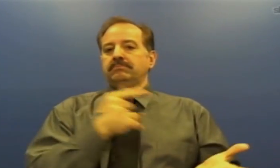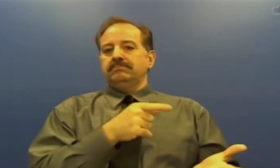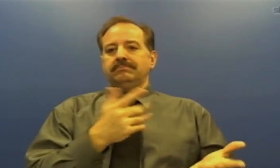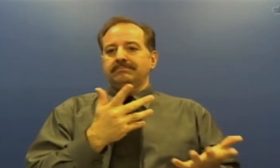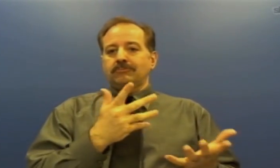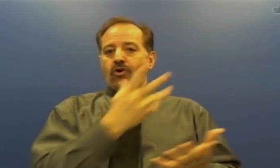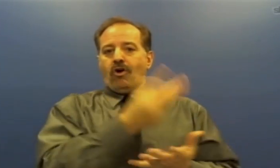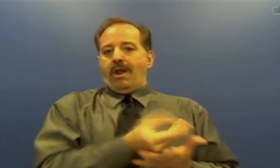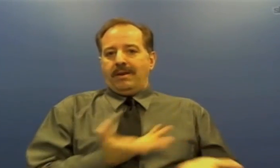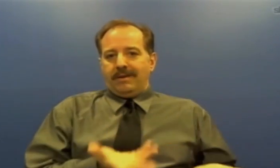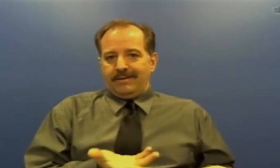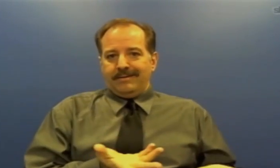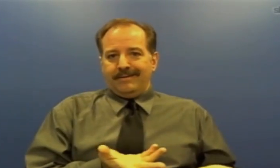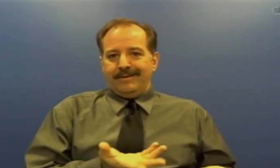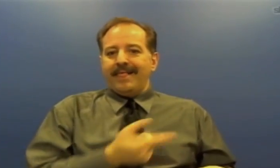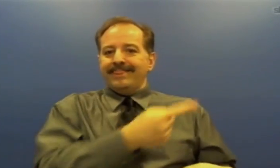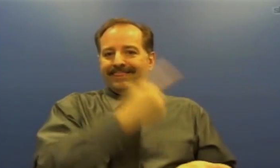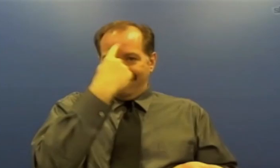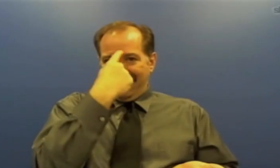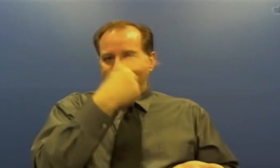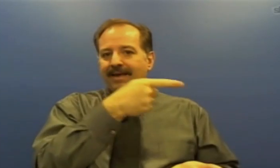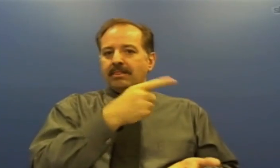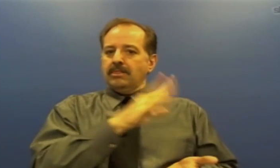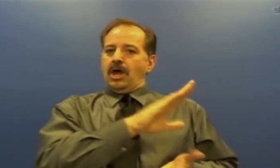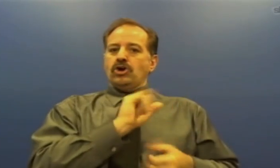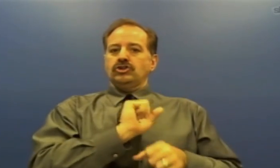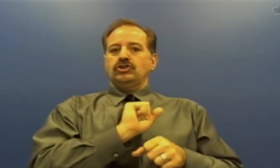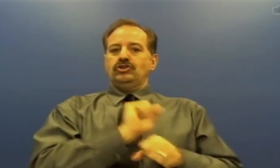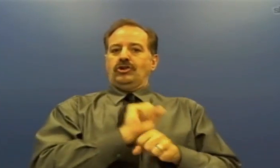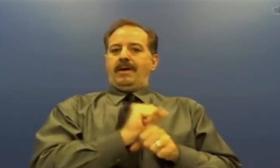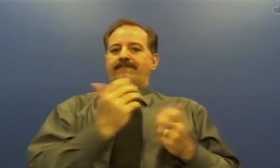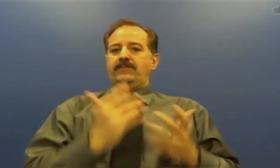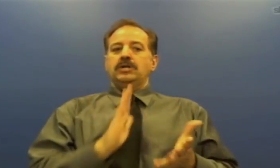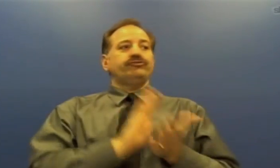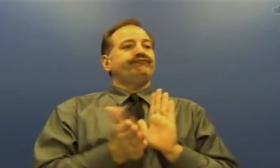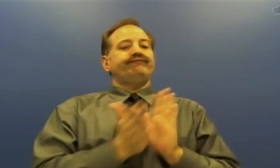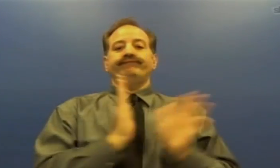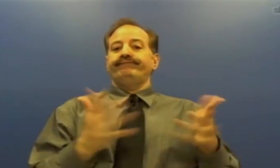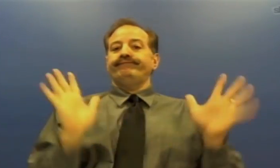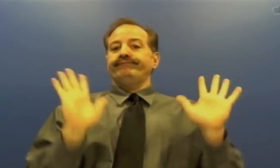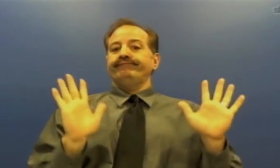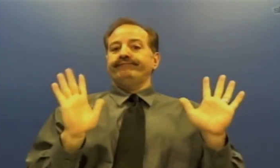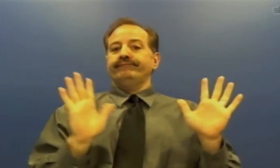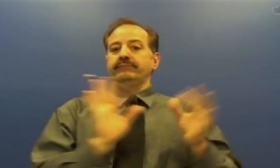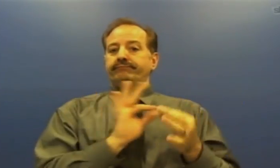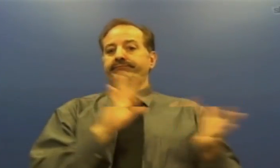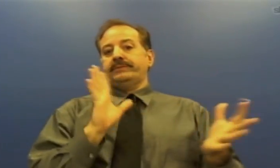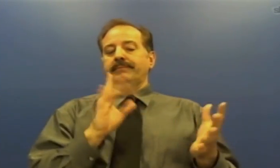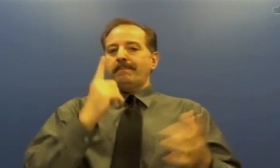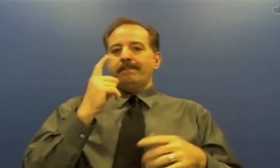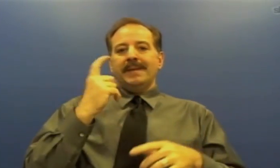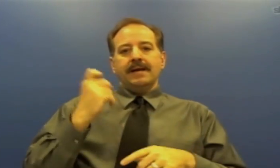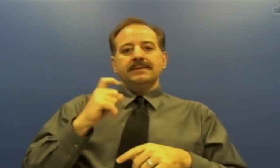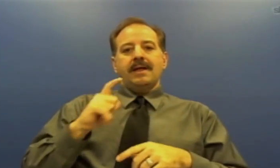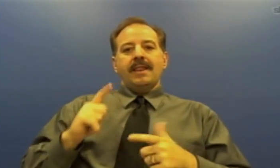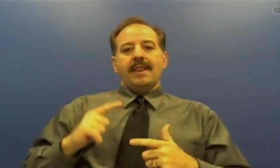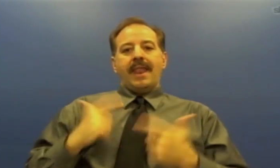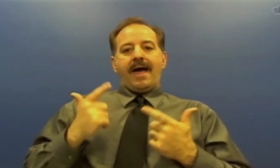very often will immediately disconnect, assuming that their job is done and they're ready to leave, the services are no